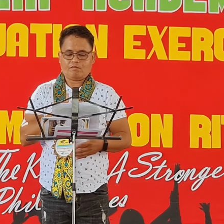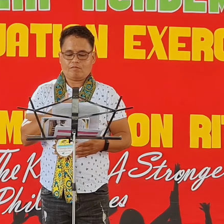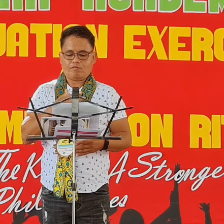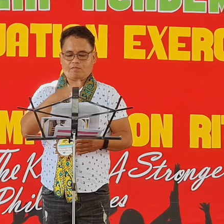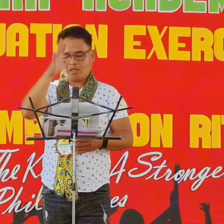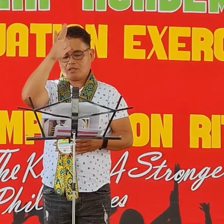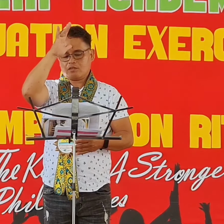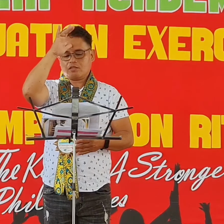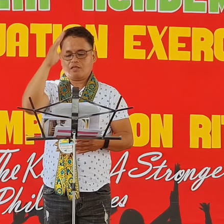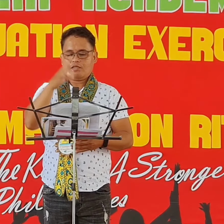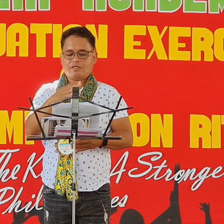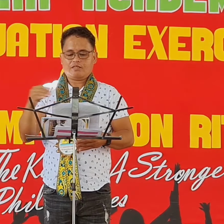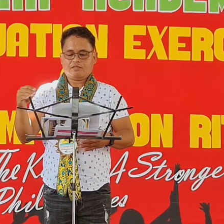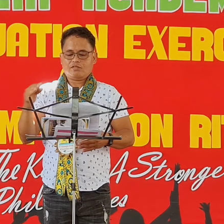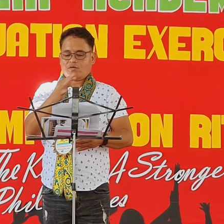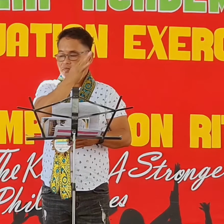While I helped my father in the farm.